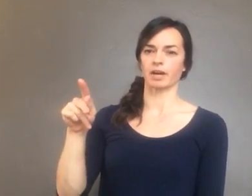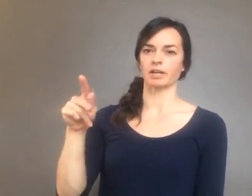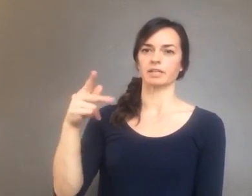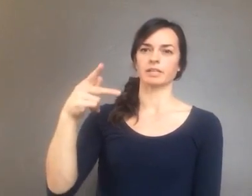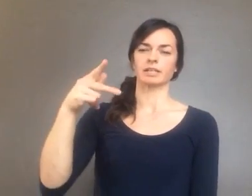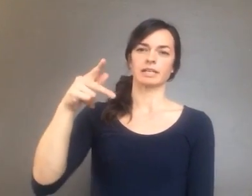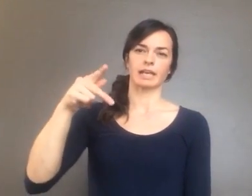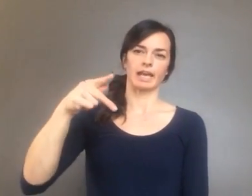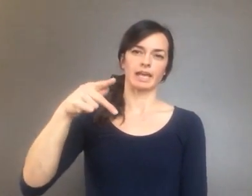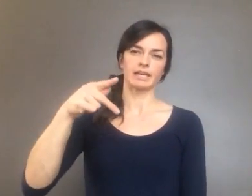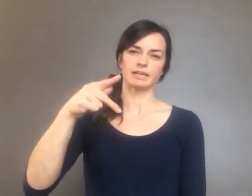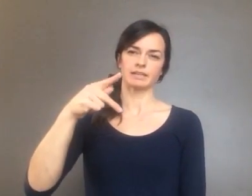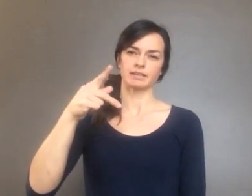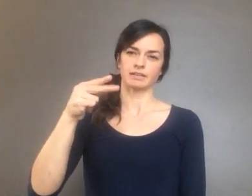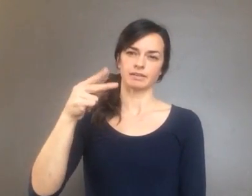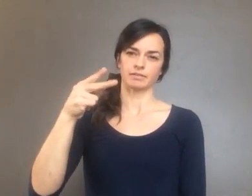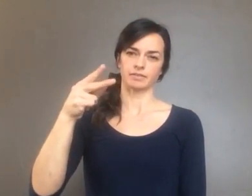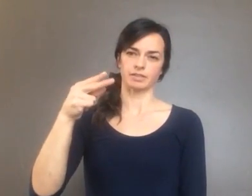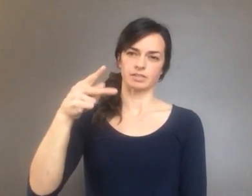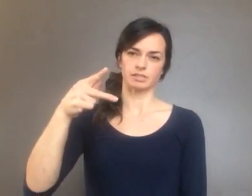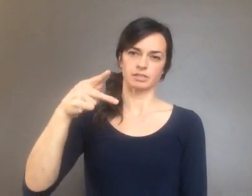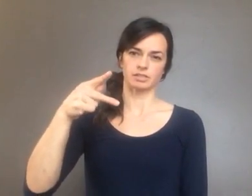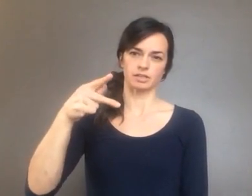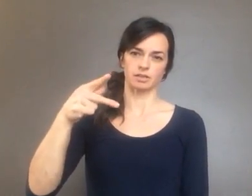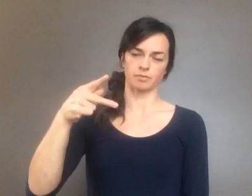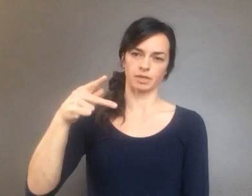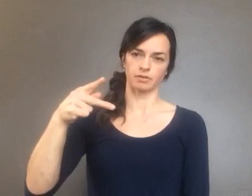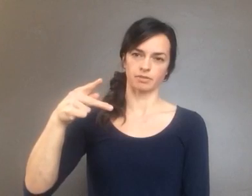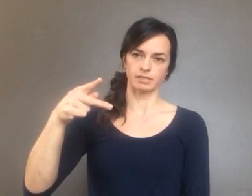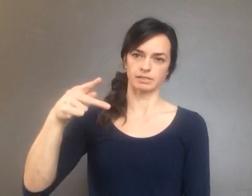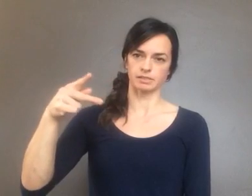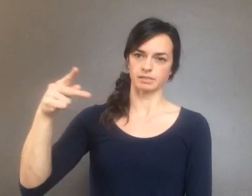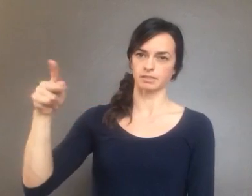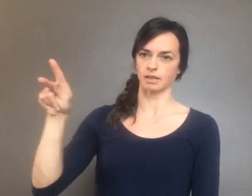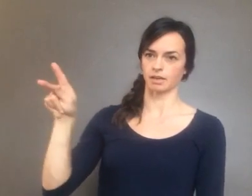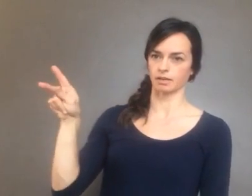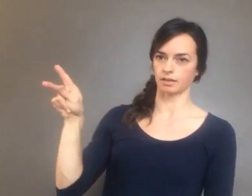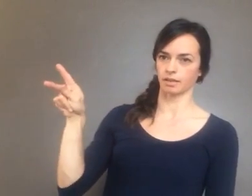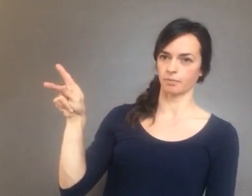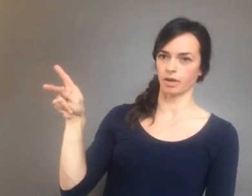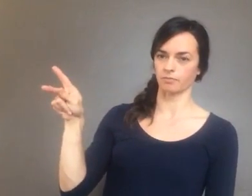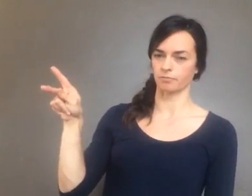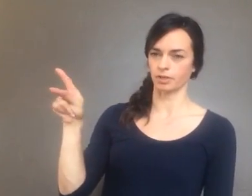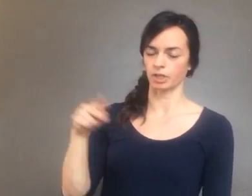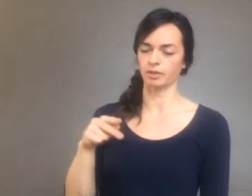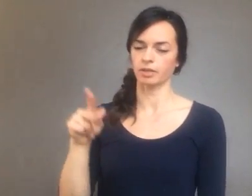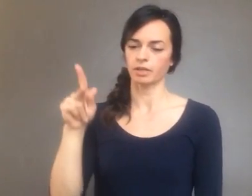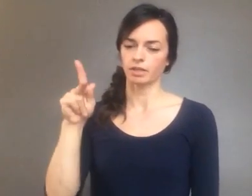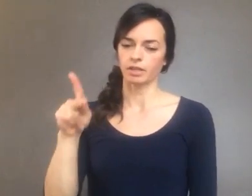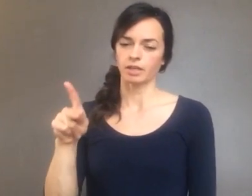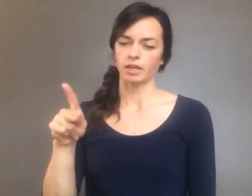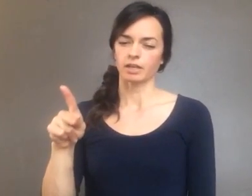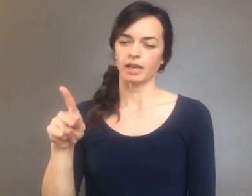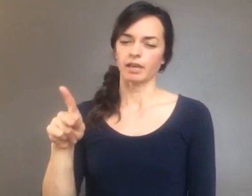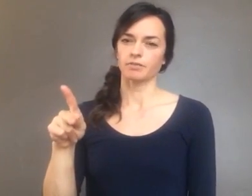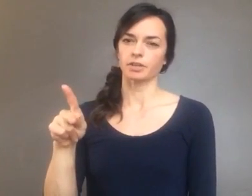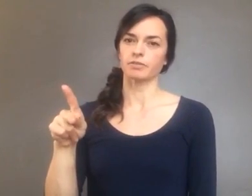our K. We have our scissors and our thumb kind of rests there on that bottom finger. K for